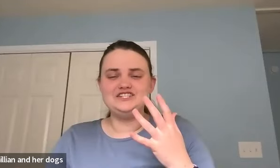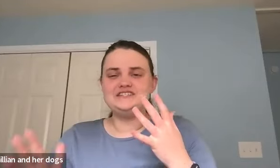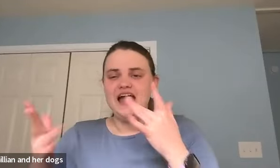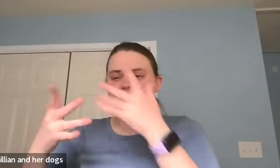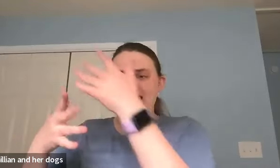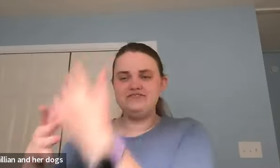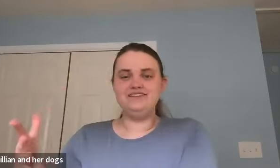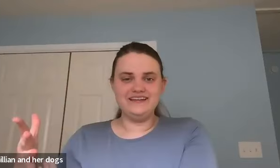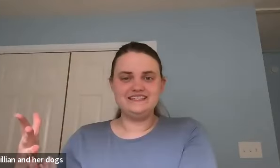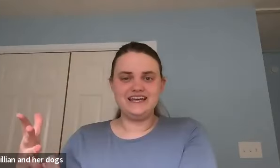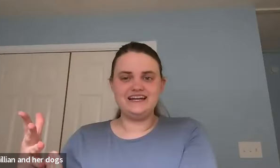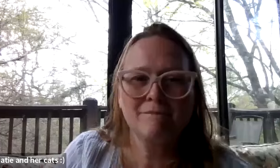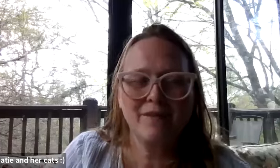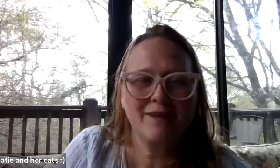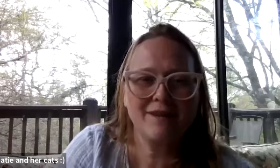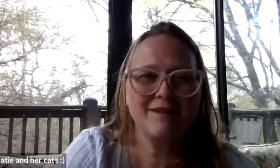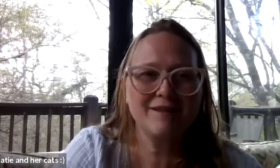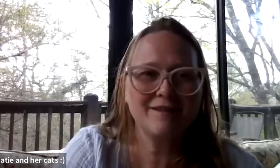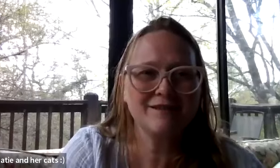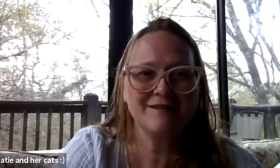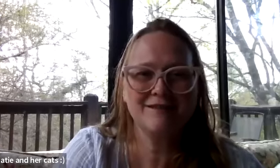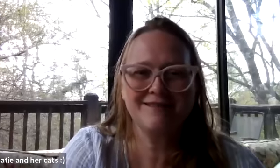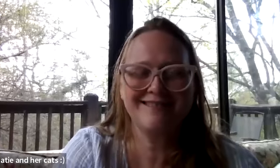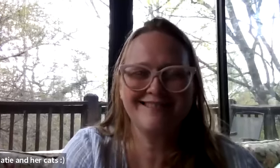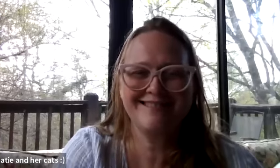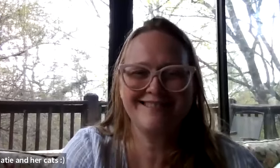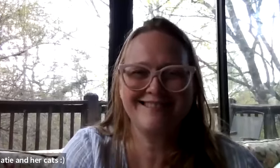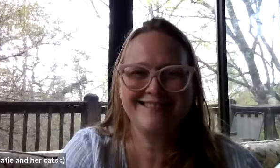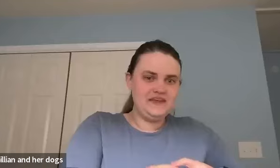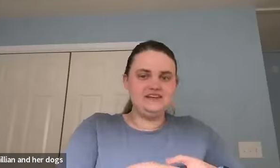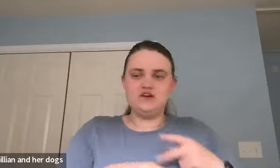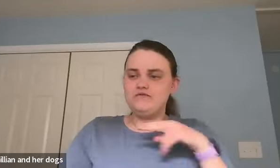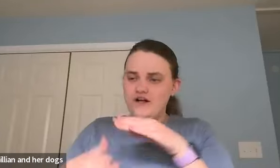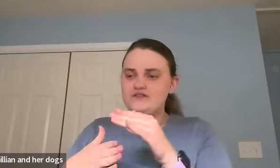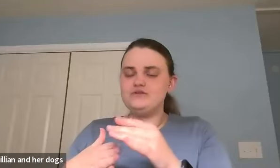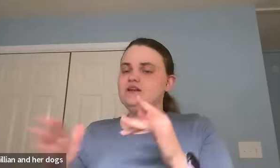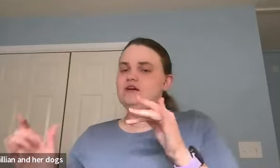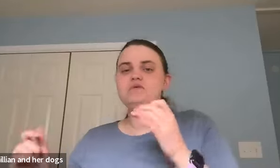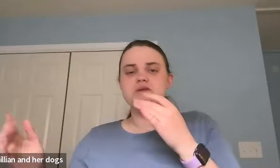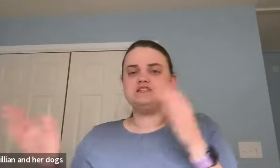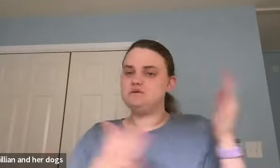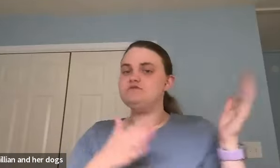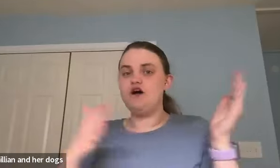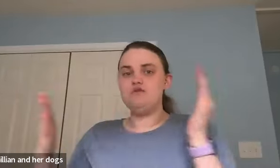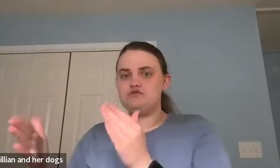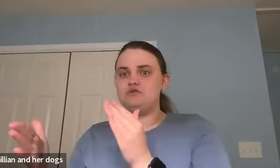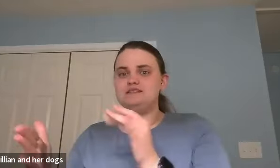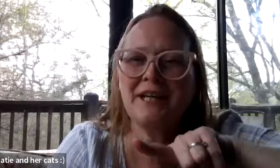just, I have the list and I didn't like update it from like last time. So I'm following through like, okay, we've been That's following okay. through it. Morgan and